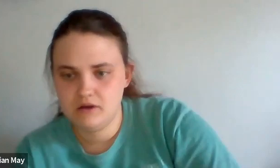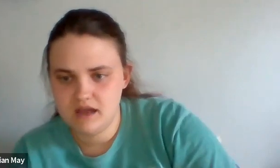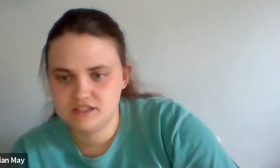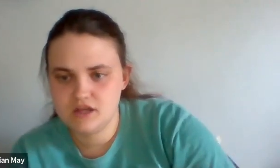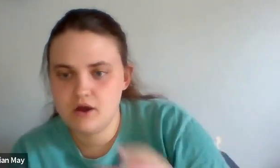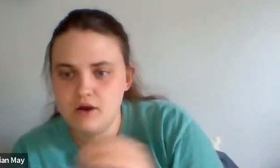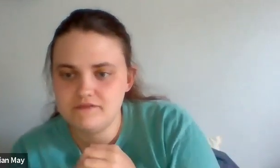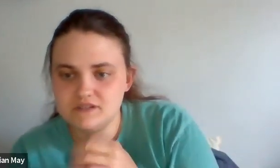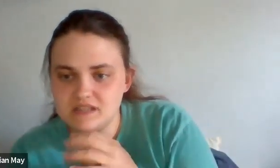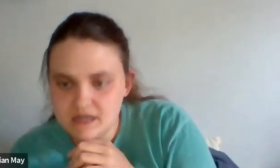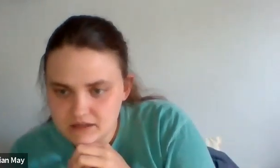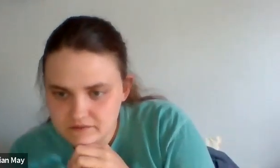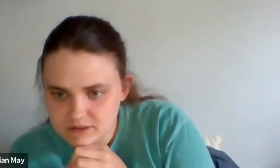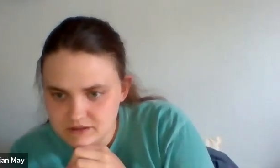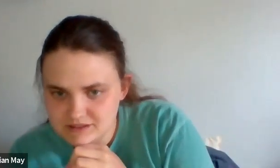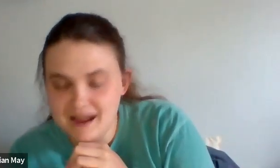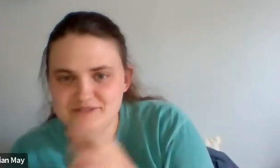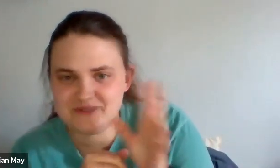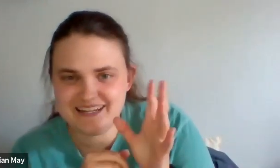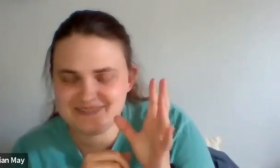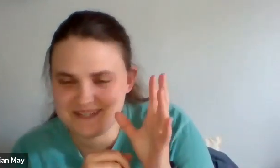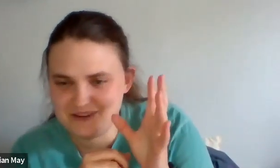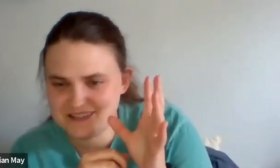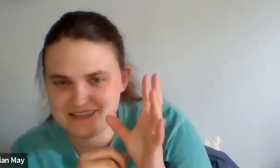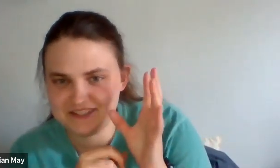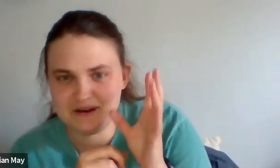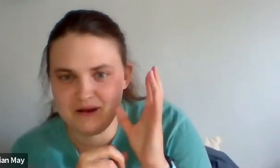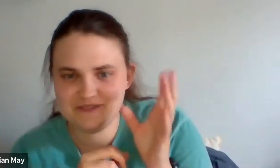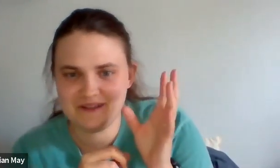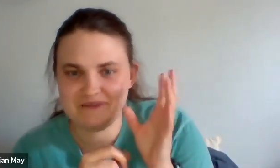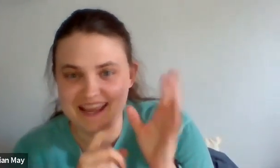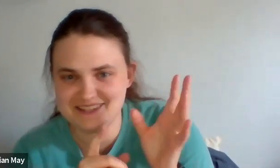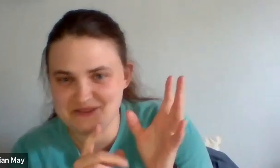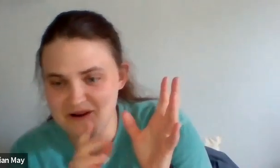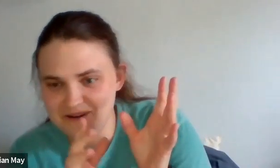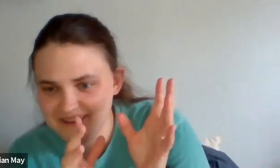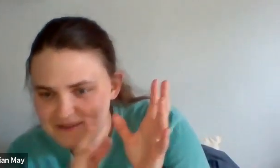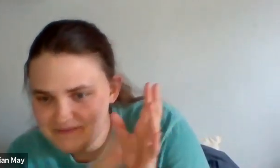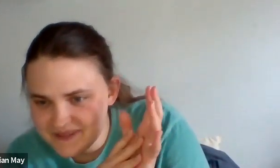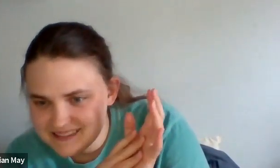Okay. So if you're signing, I have to read it to myself because if I don't, I always feel like I'm going to answer it wrong.